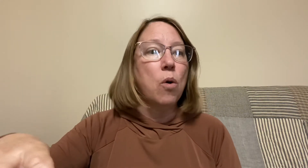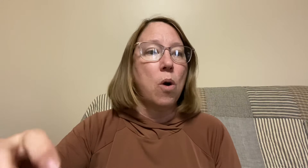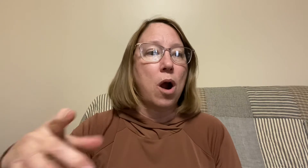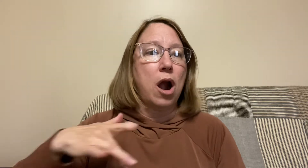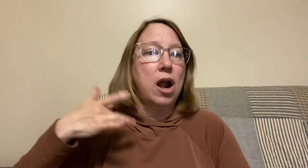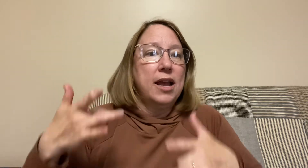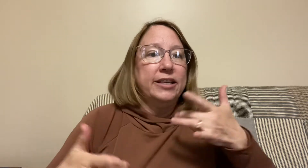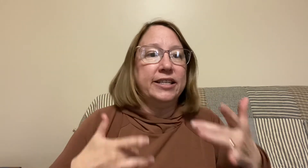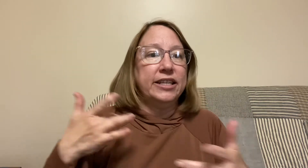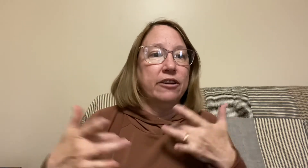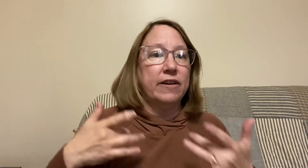the